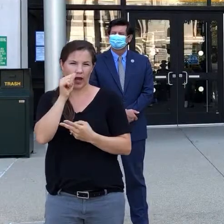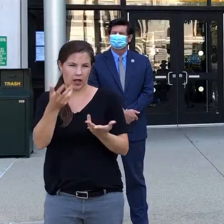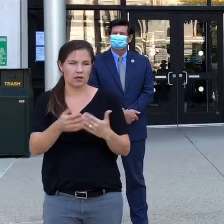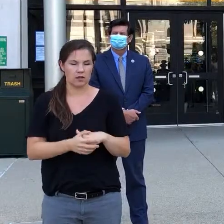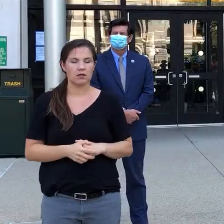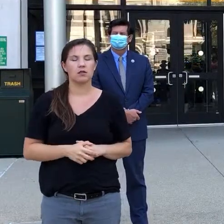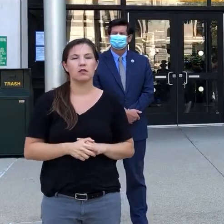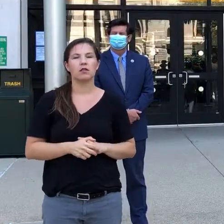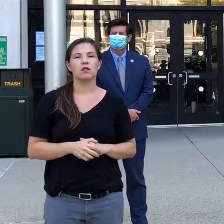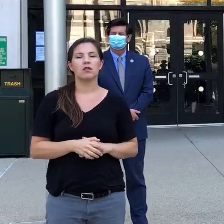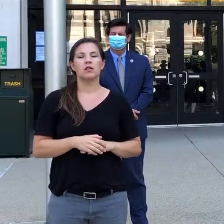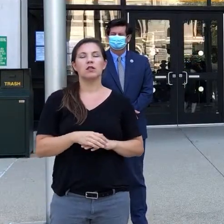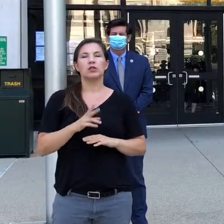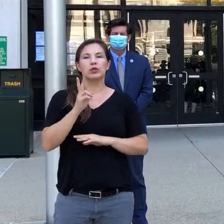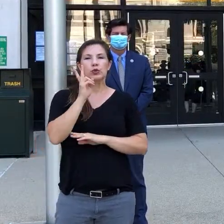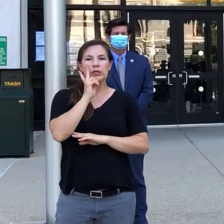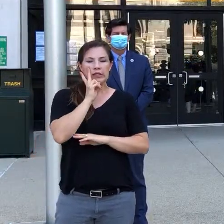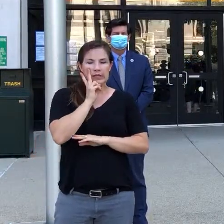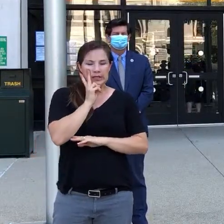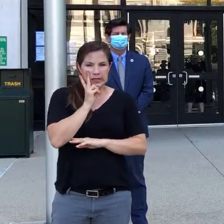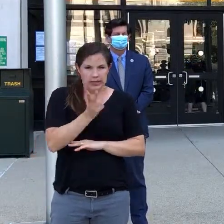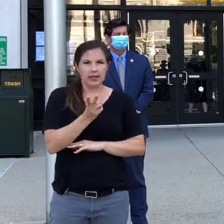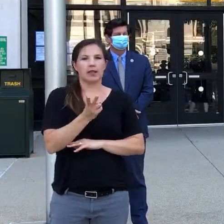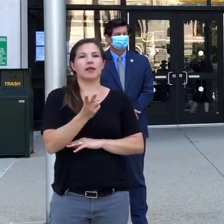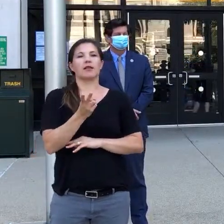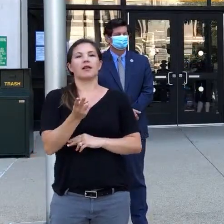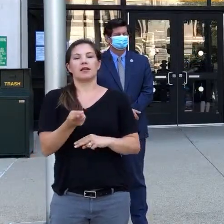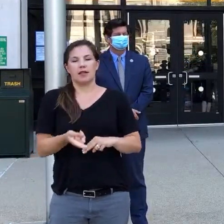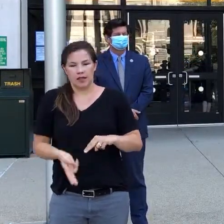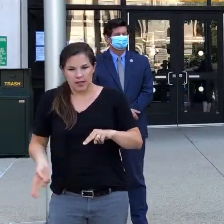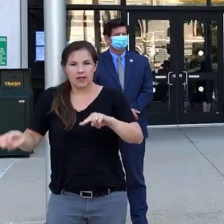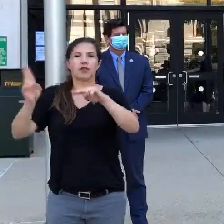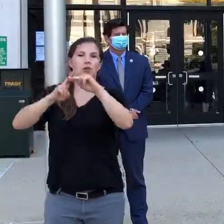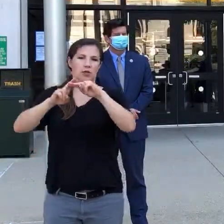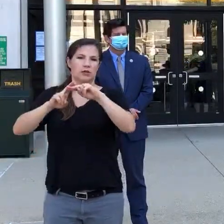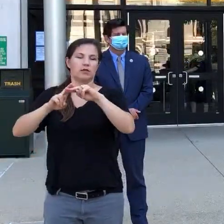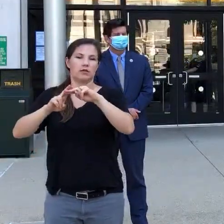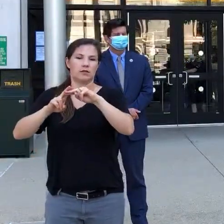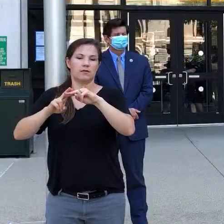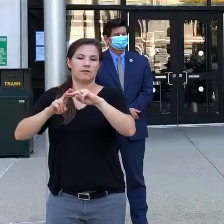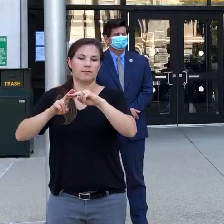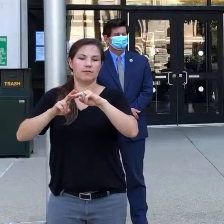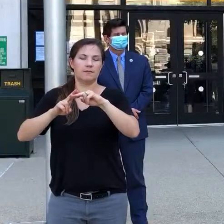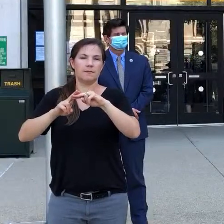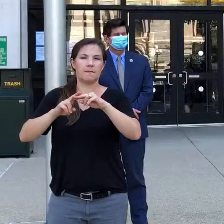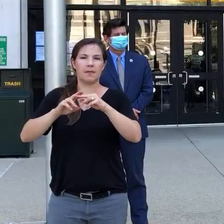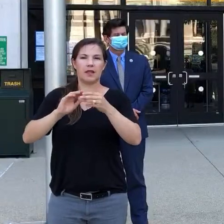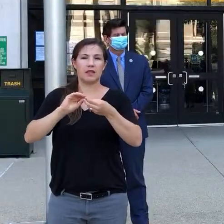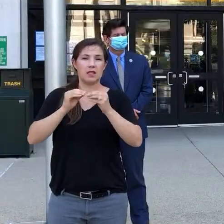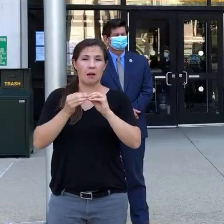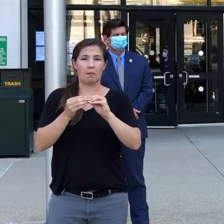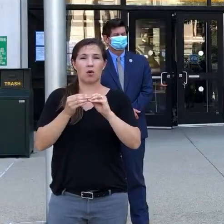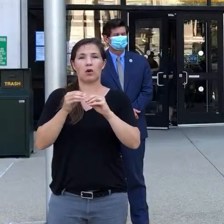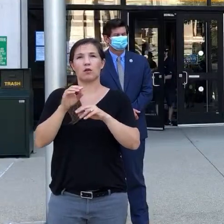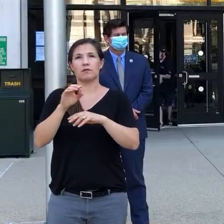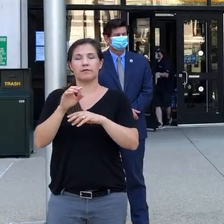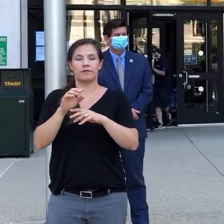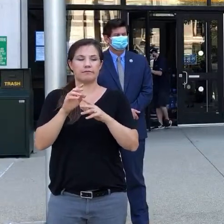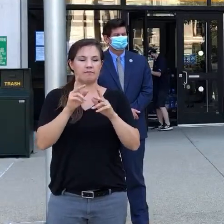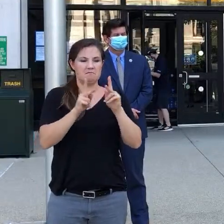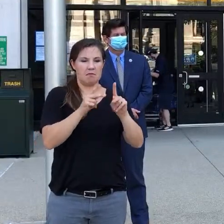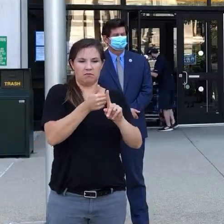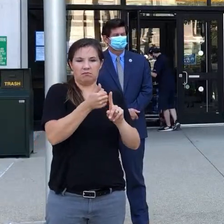are seeing a significant increase in the number of overdose